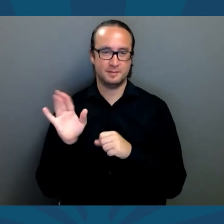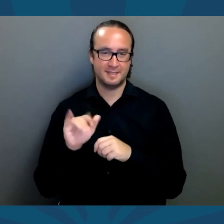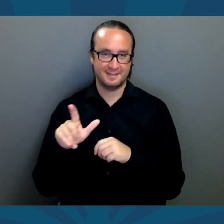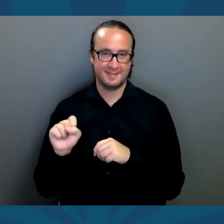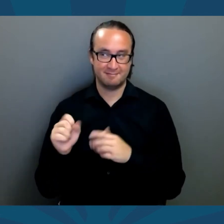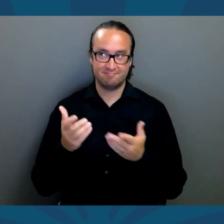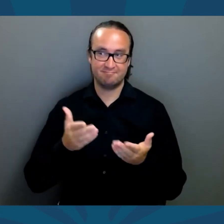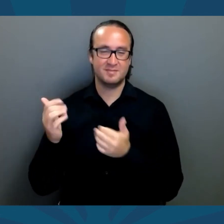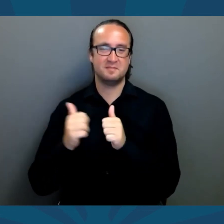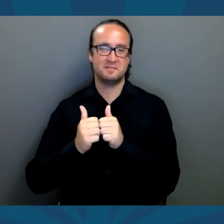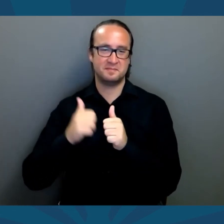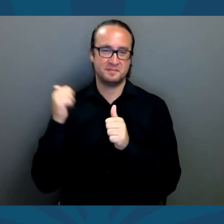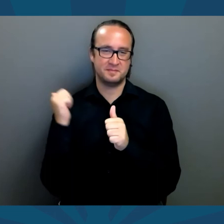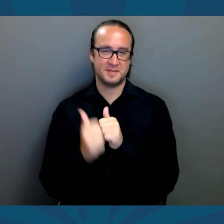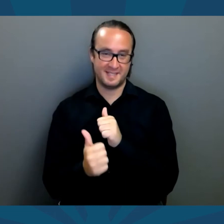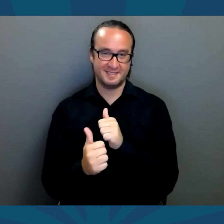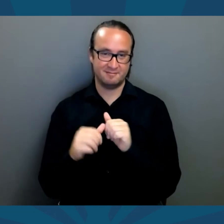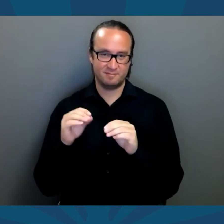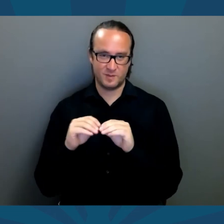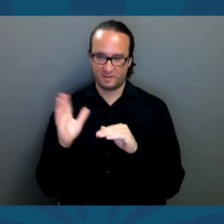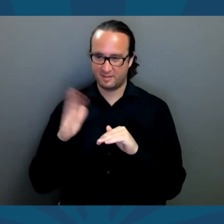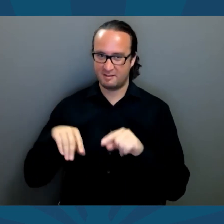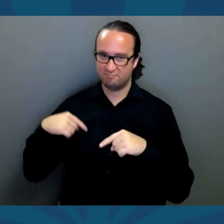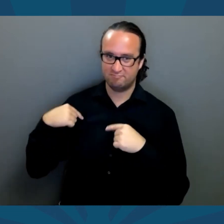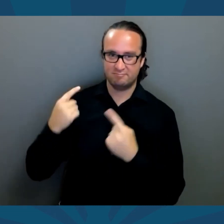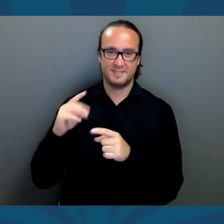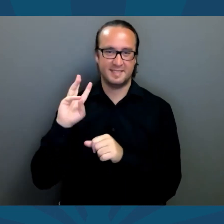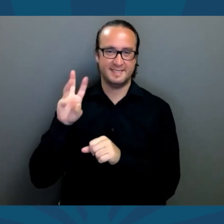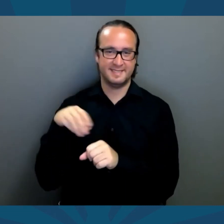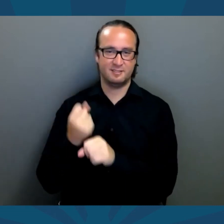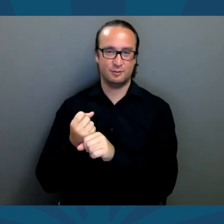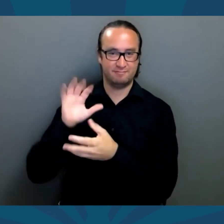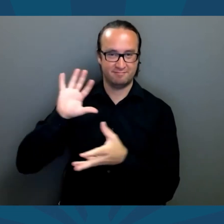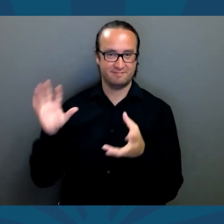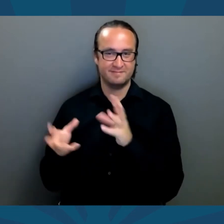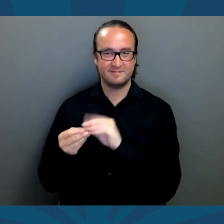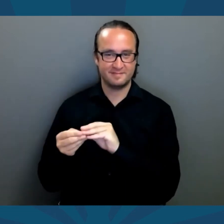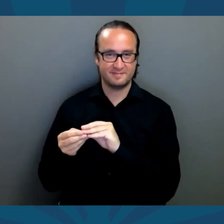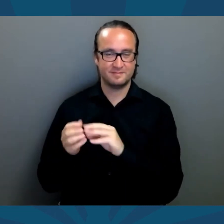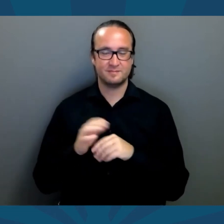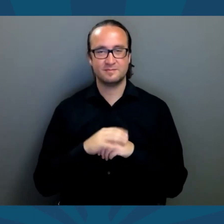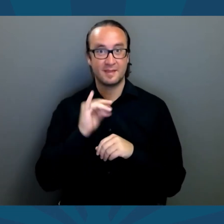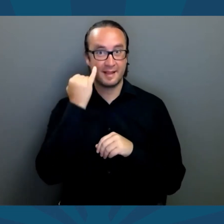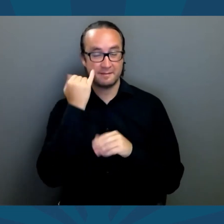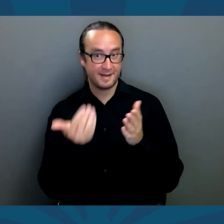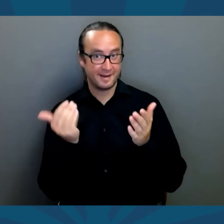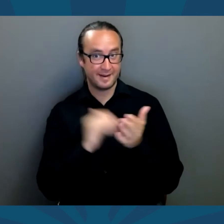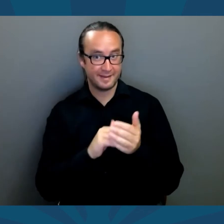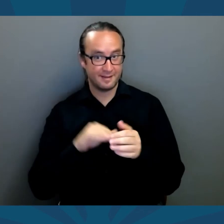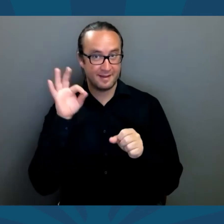Under the current leadership, more Democratic sponsored bills were passed than in the prior 6 years